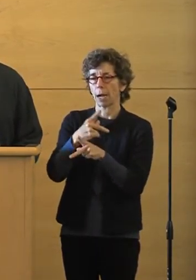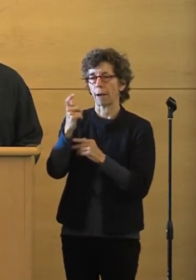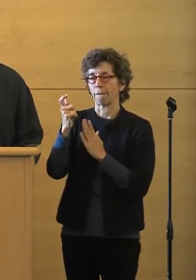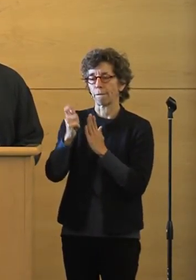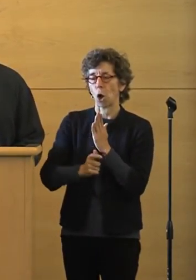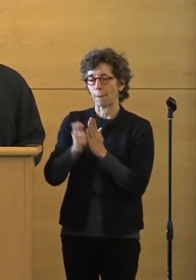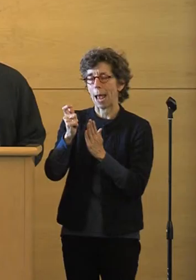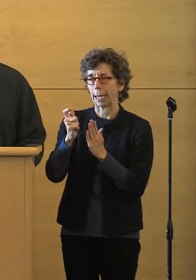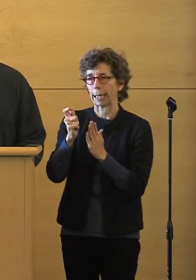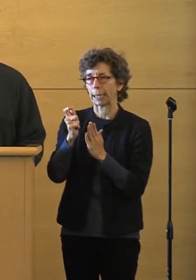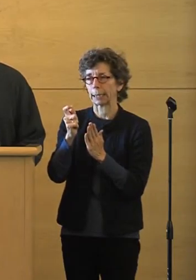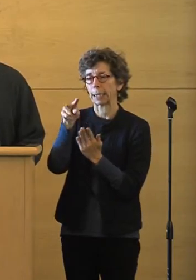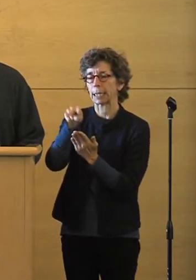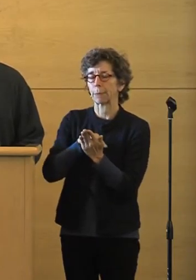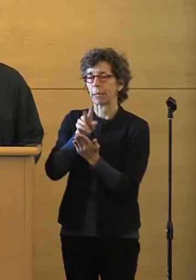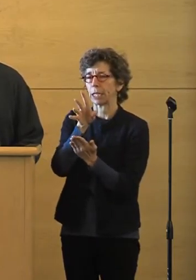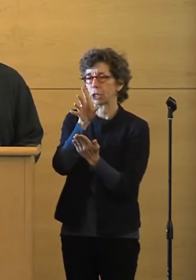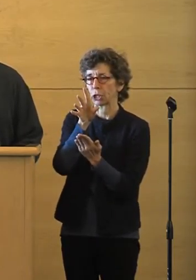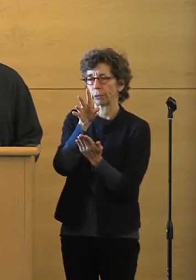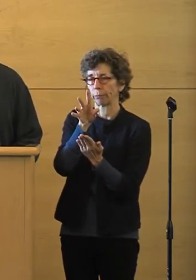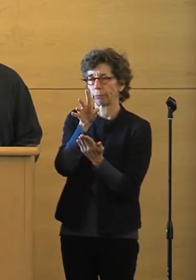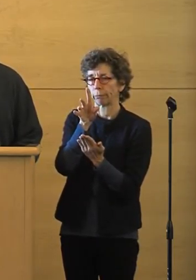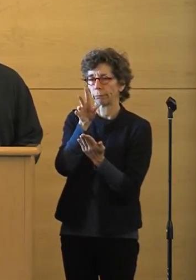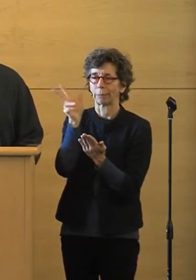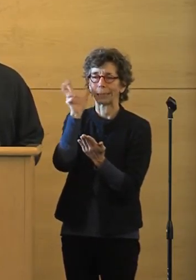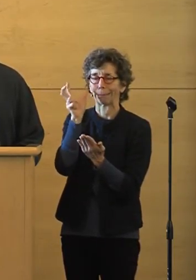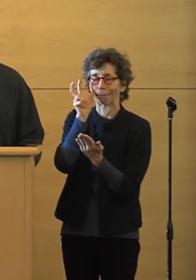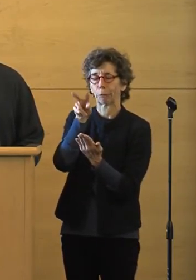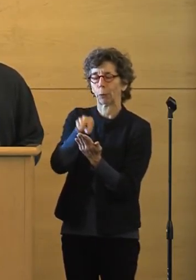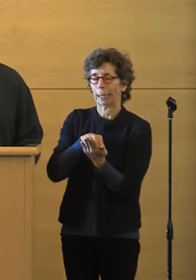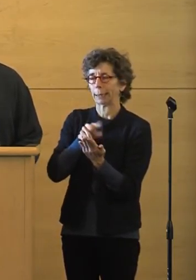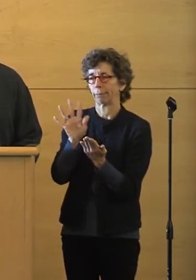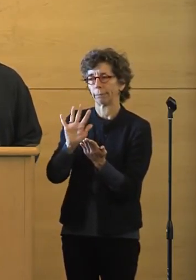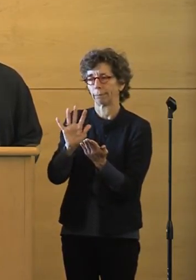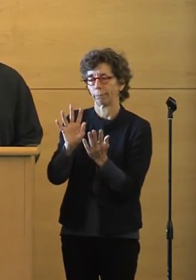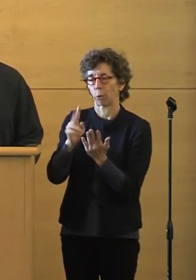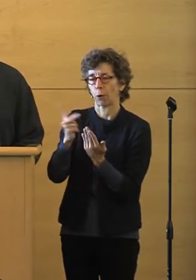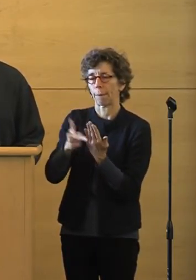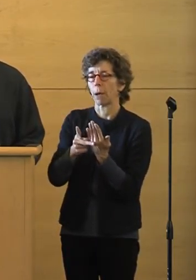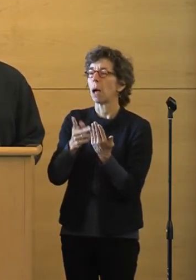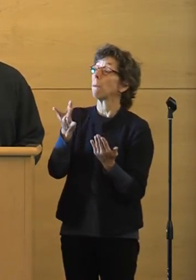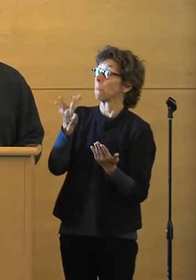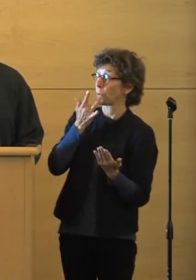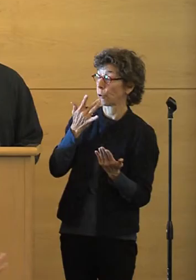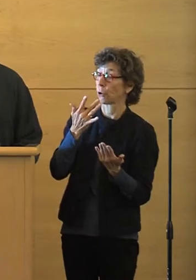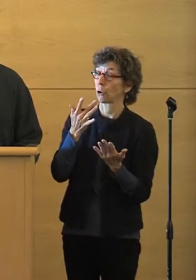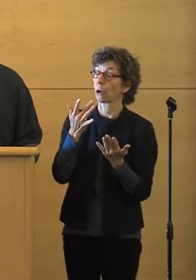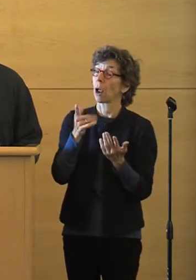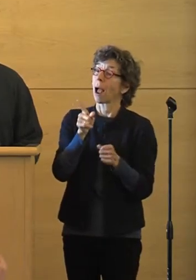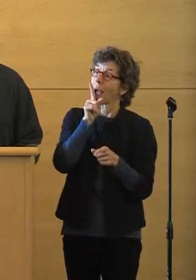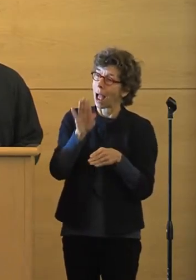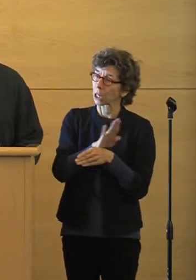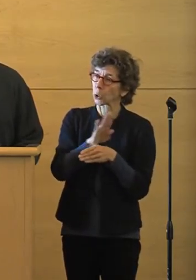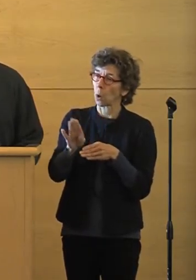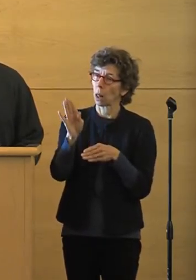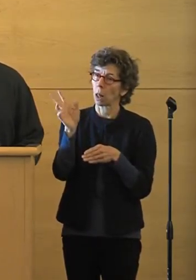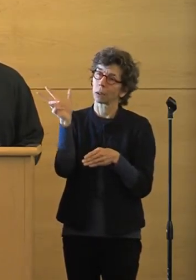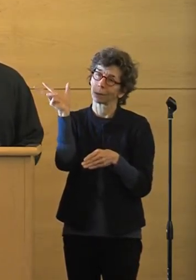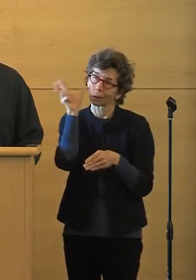listening in order to pull in the captionings, and you get a lot of errors and a lot of